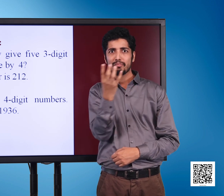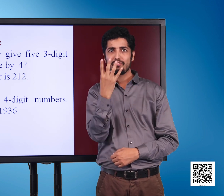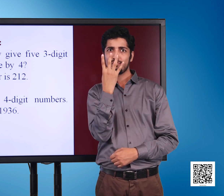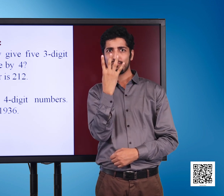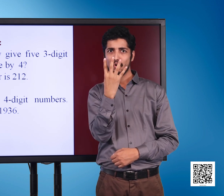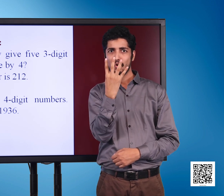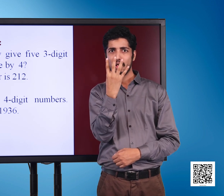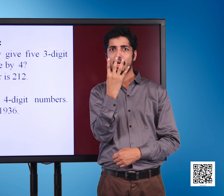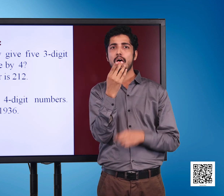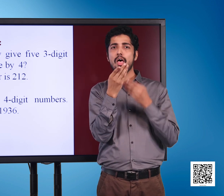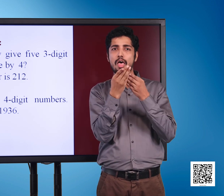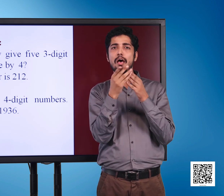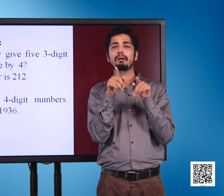1936.